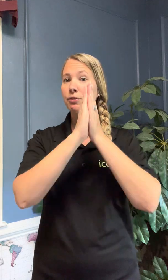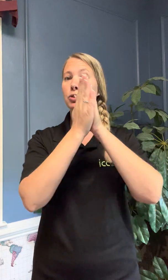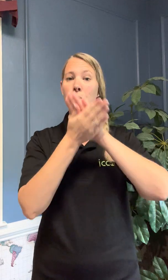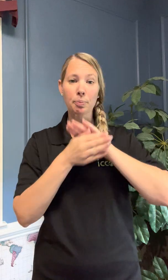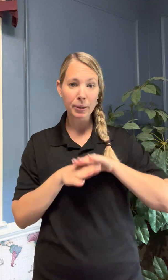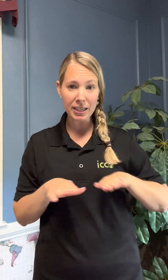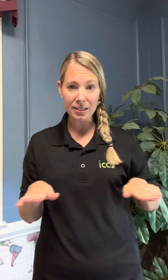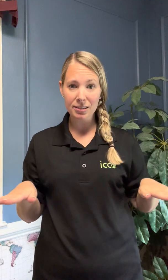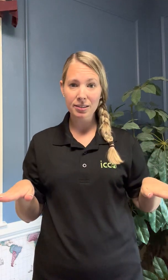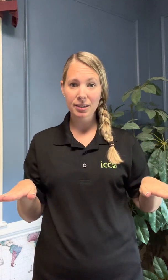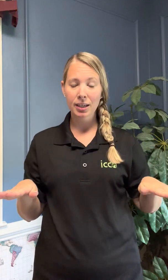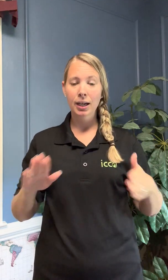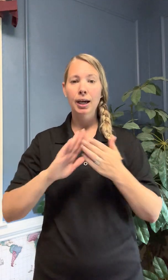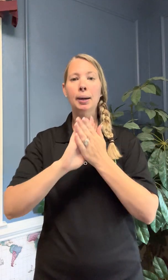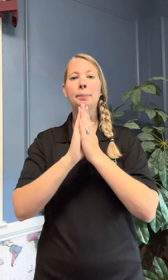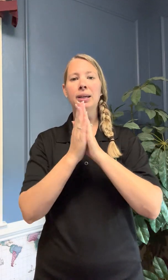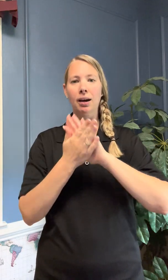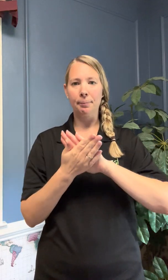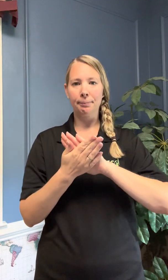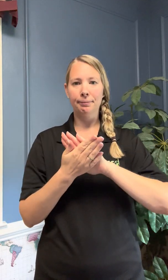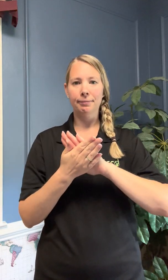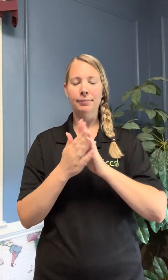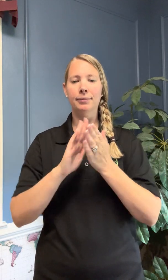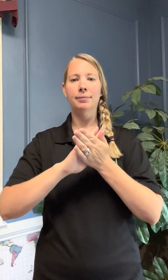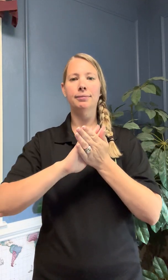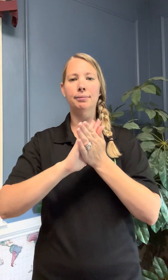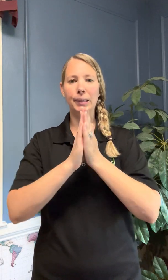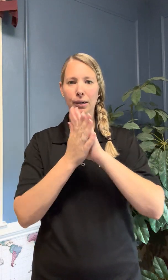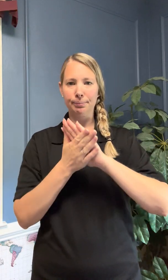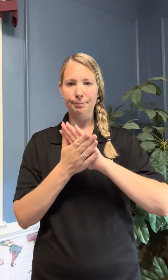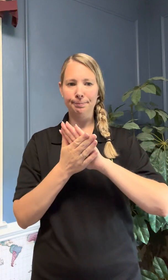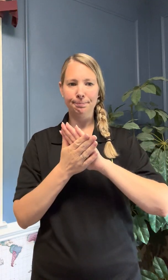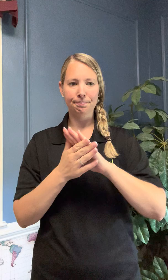confused with peace, become, become.